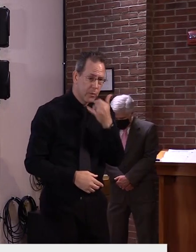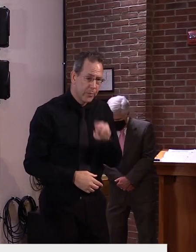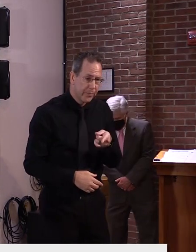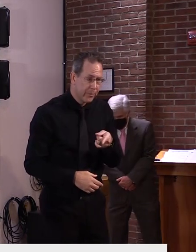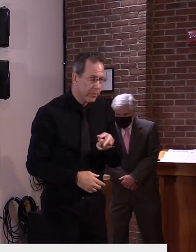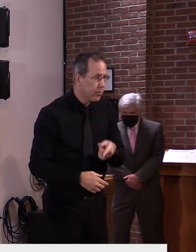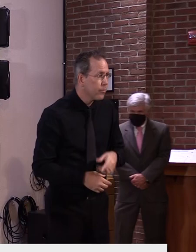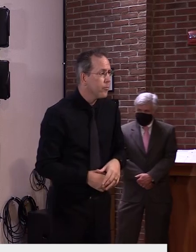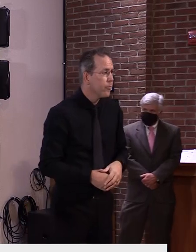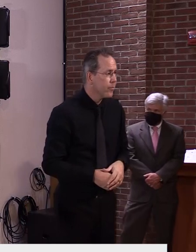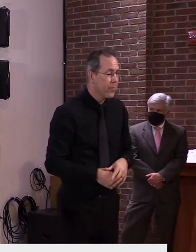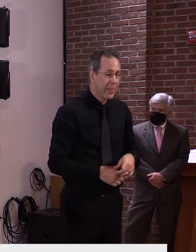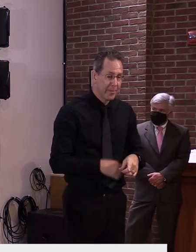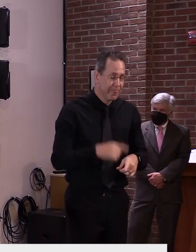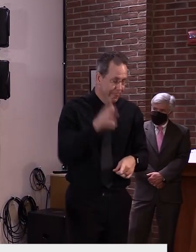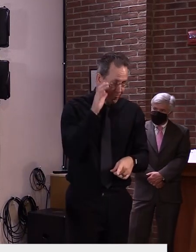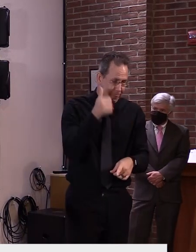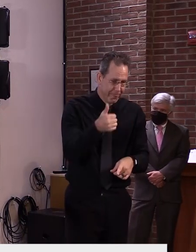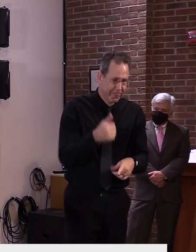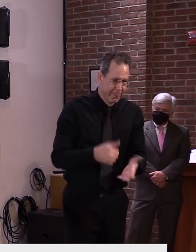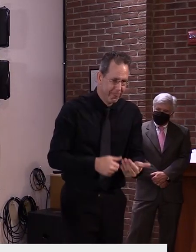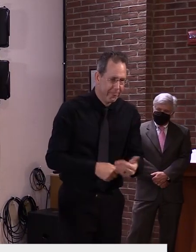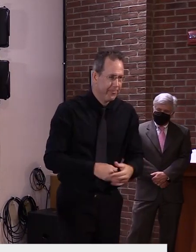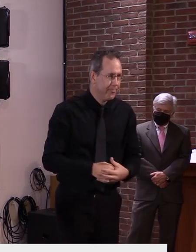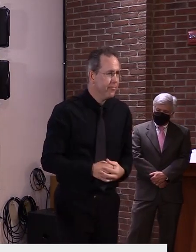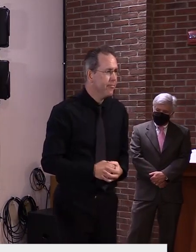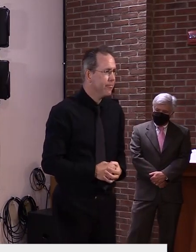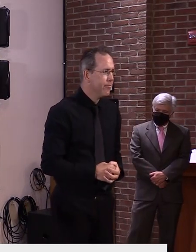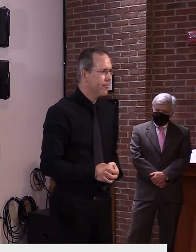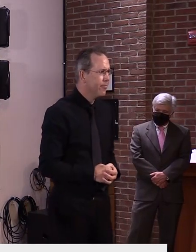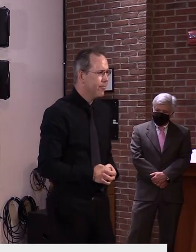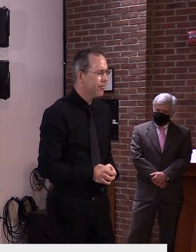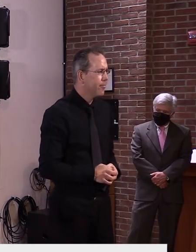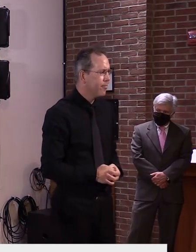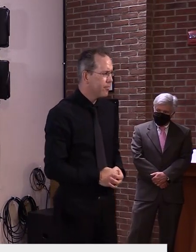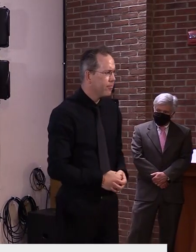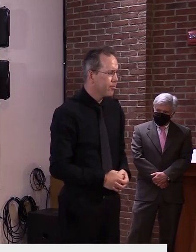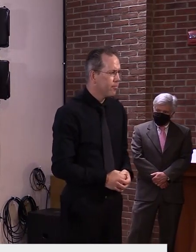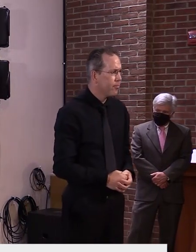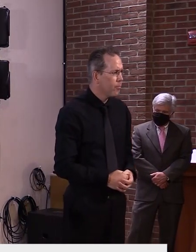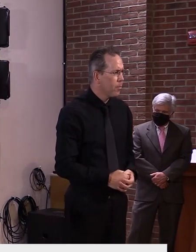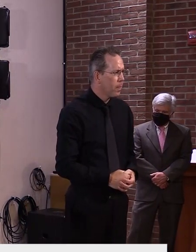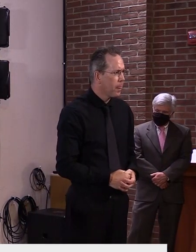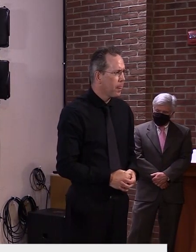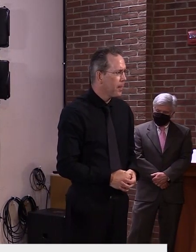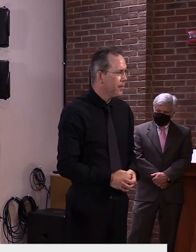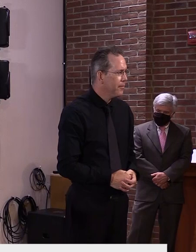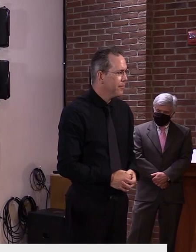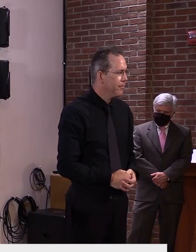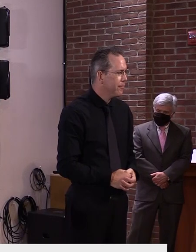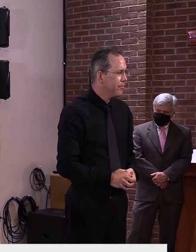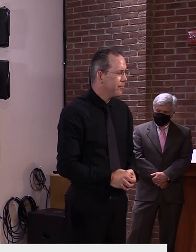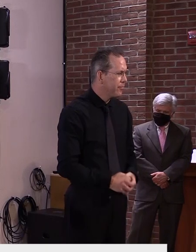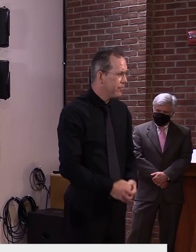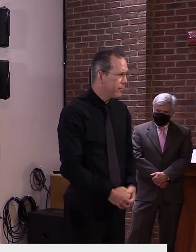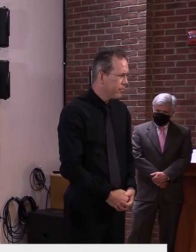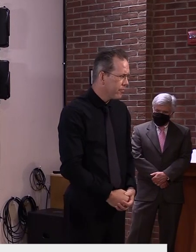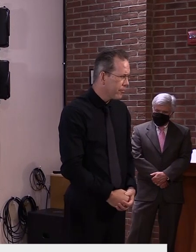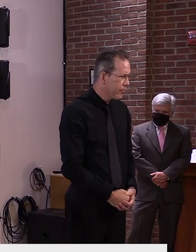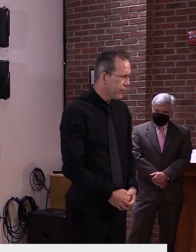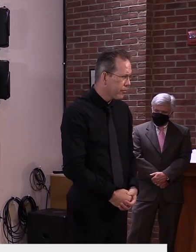Good morning. These questions are for Dr. Levine. Over the weekend, the company that makes the antigen test, Quidel, just revised its sensitivity